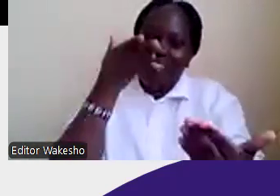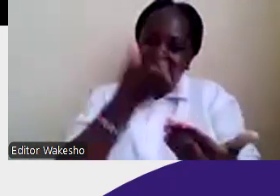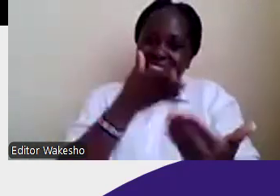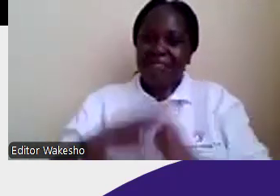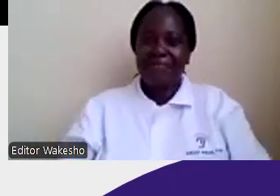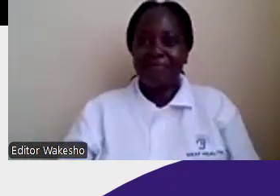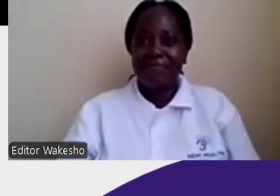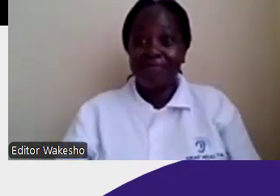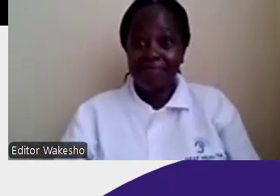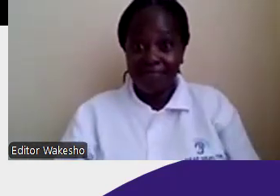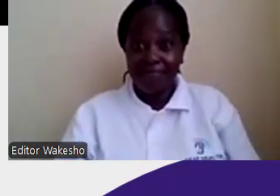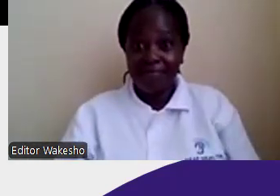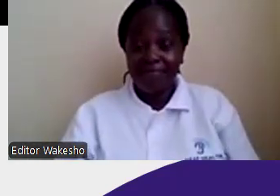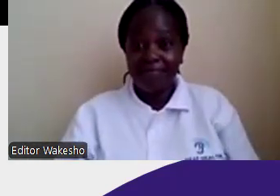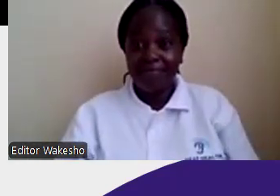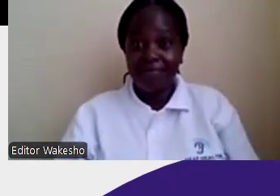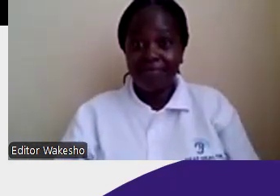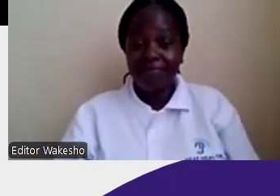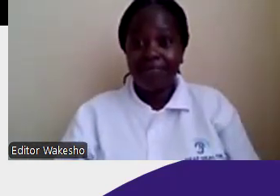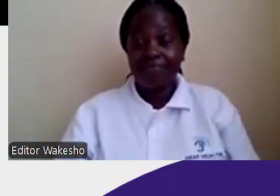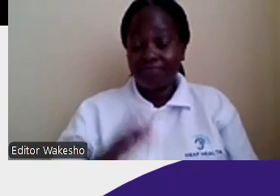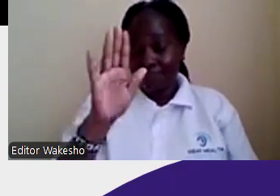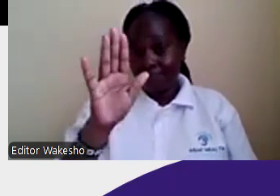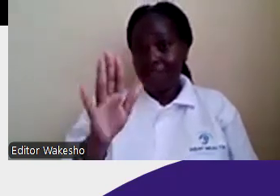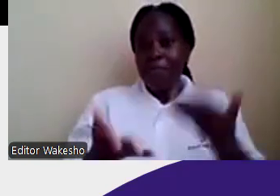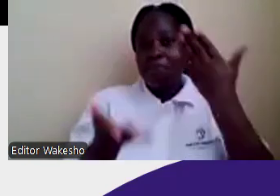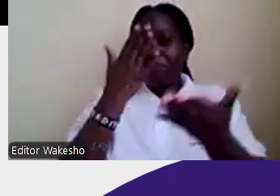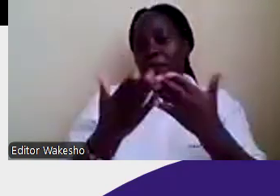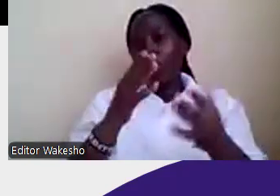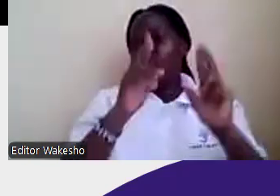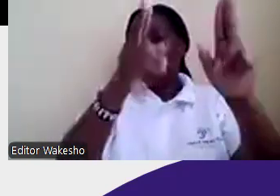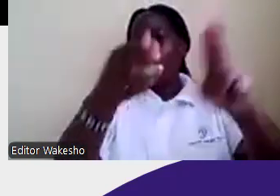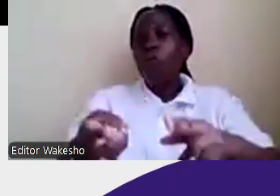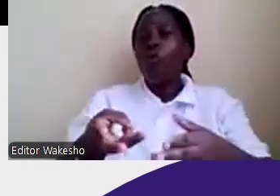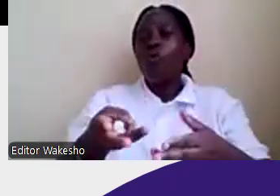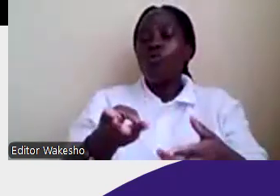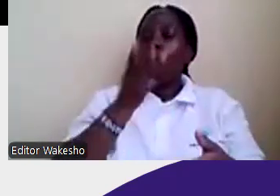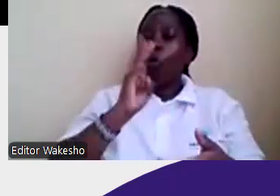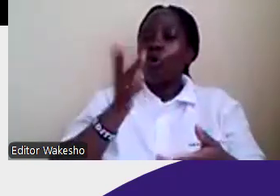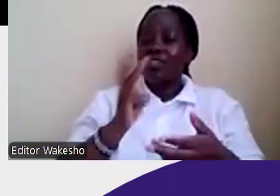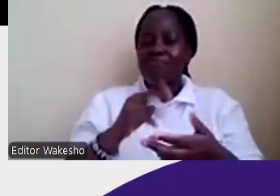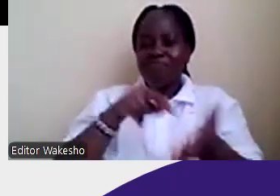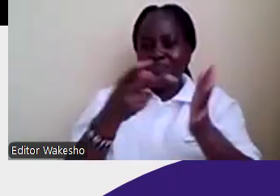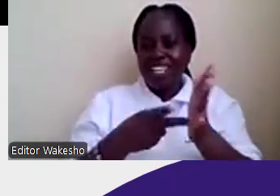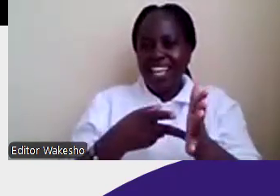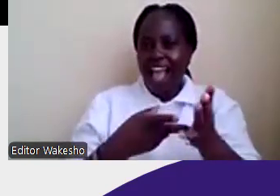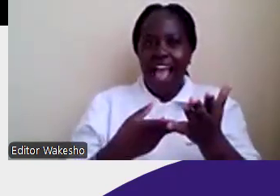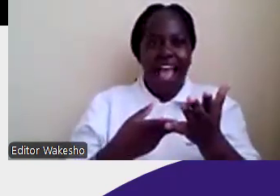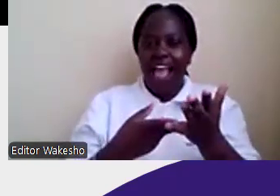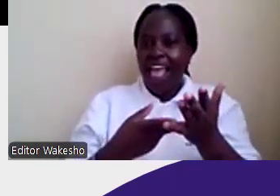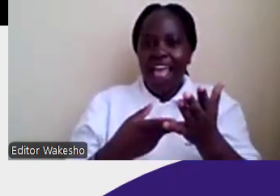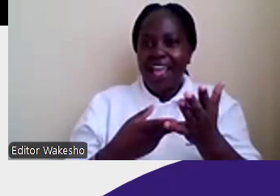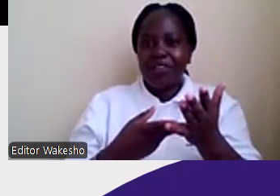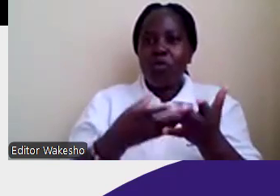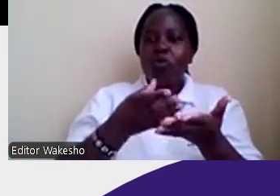So the fact that maybe you're not drinking a lot of free water does not mean that you're not taking in